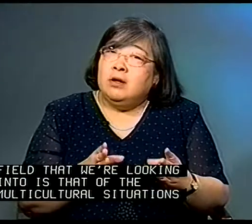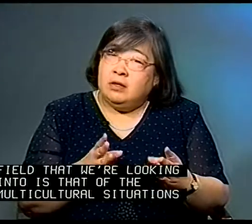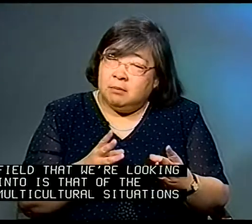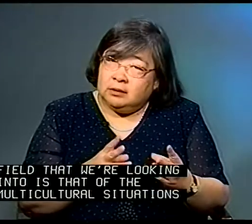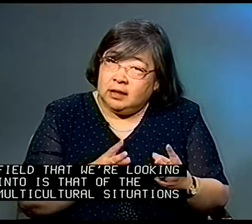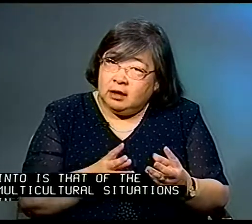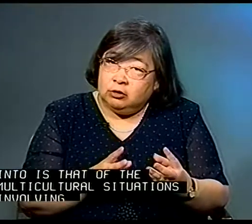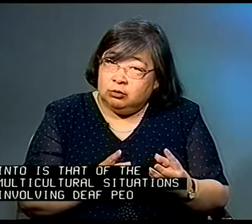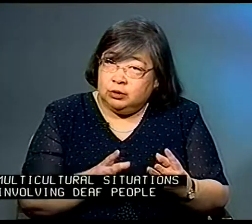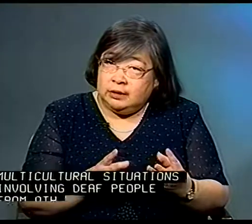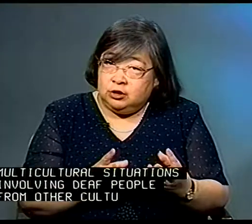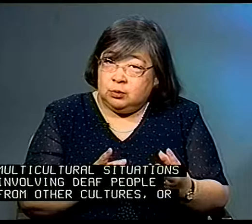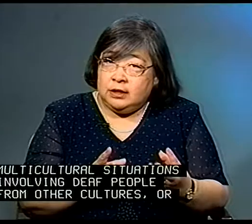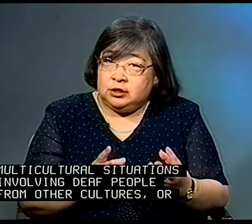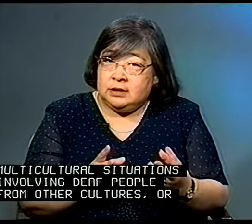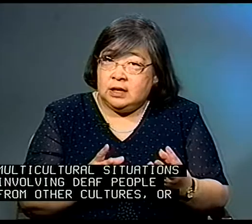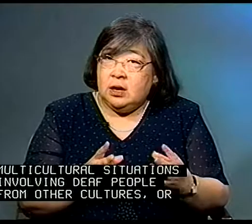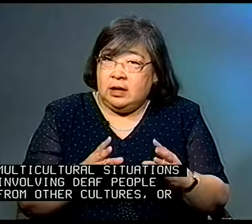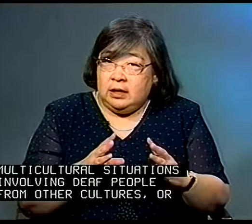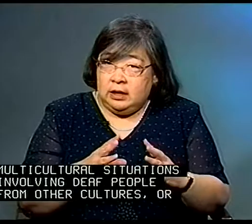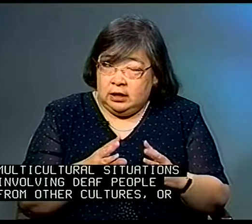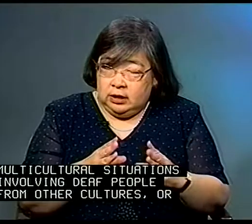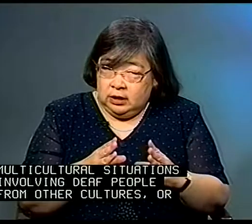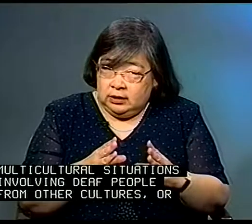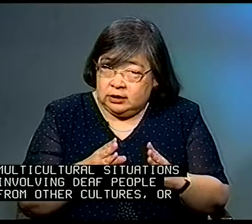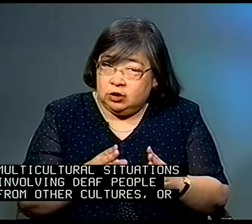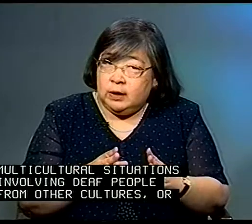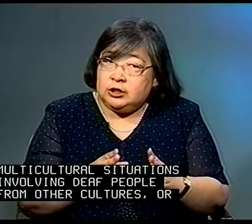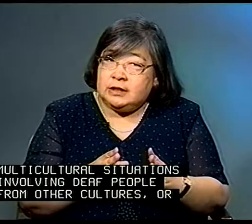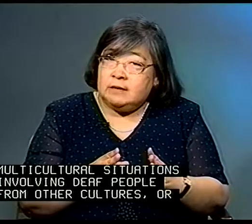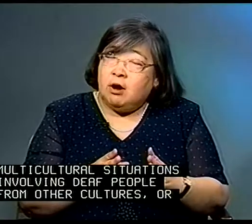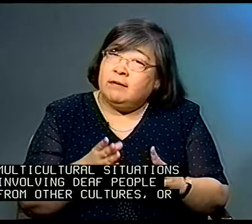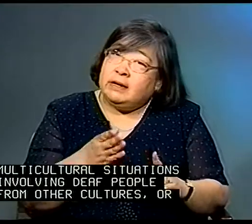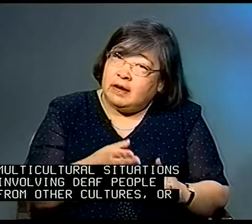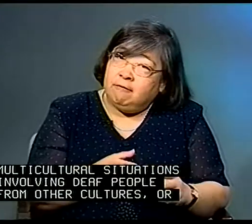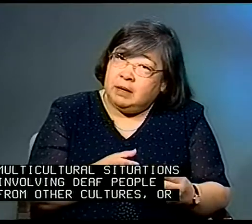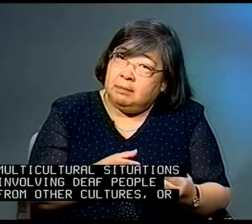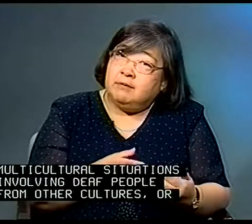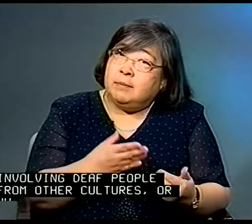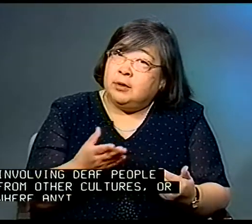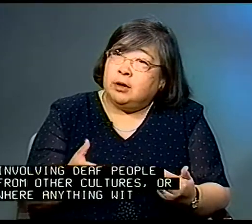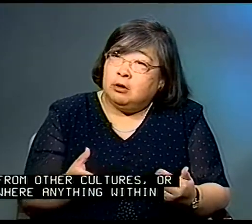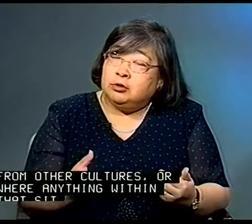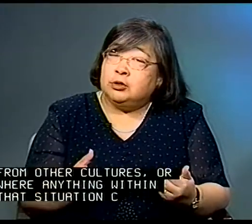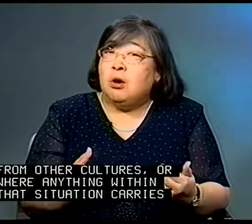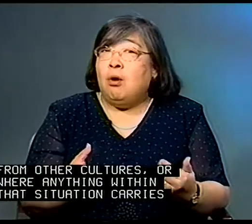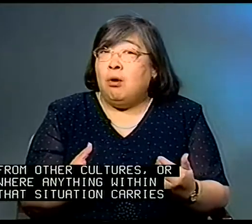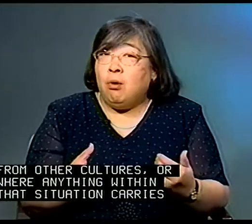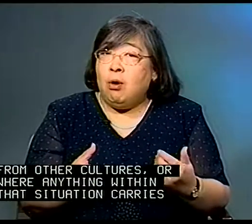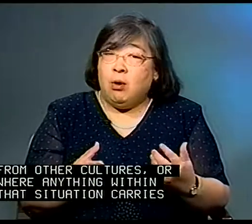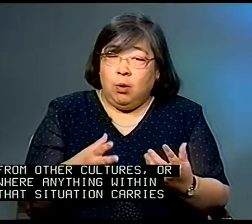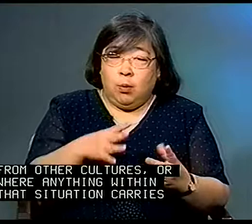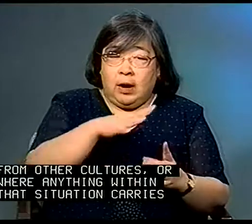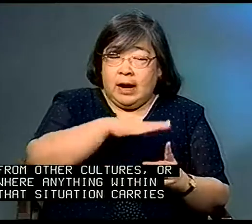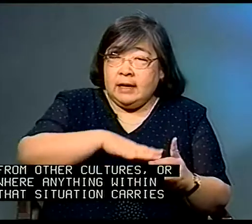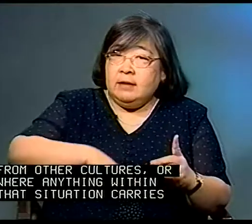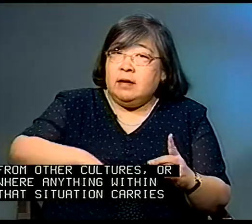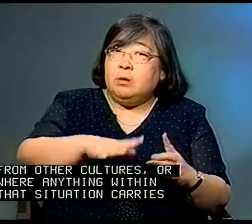the multicultural situations. Situations involving deaf people from other cultures, or where anything